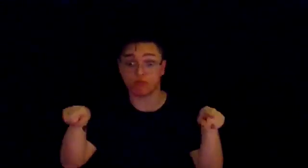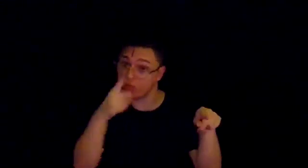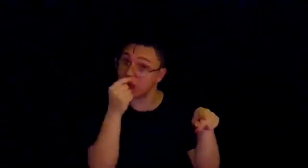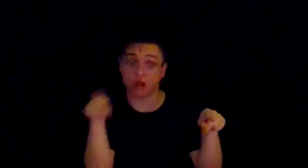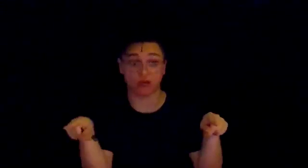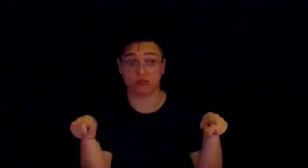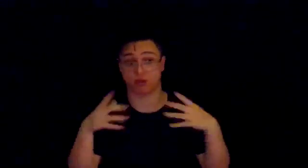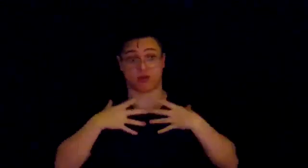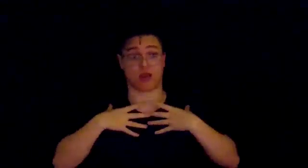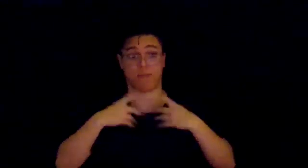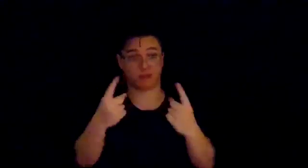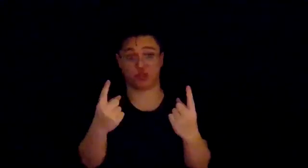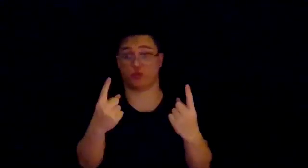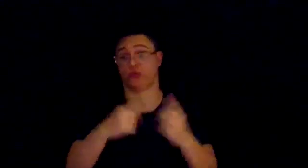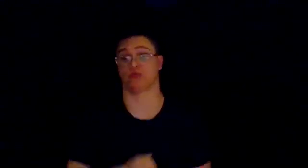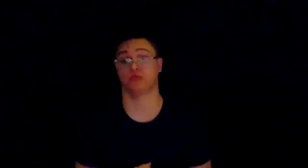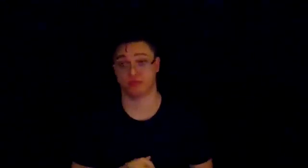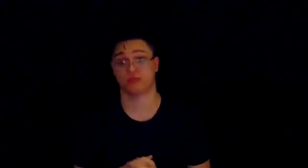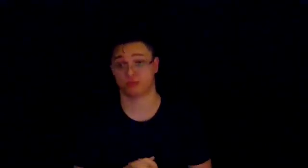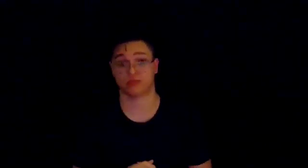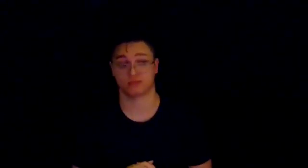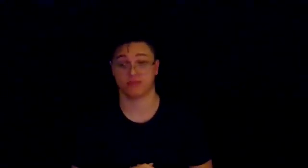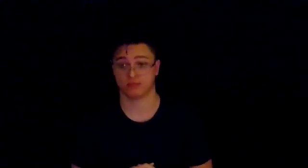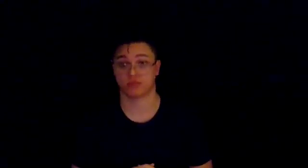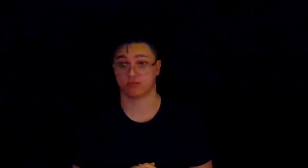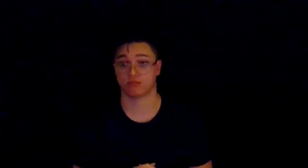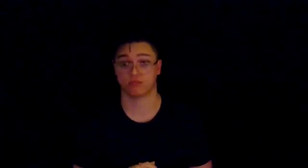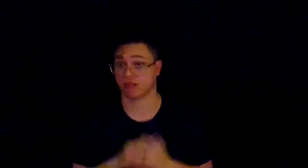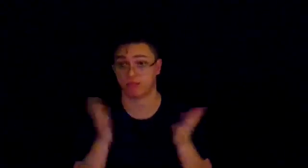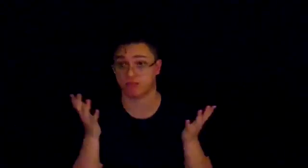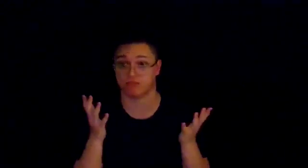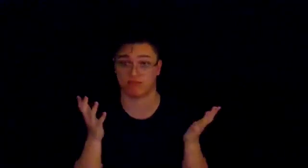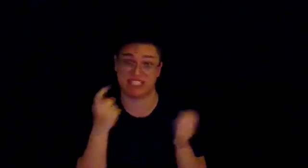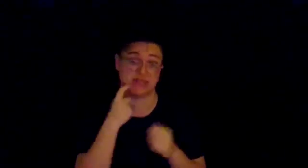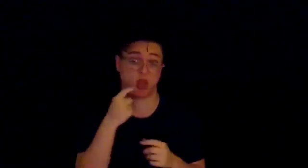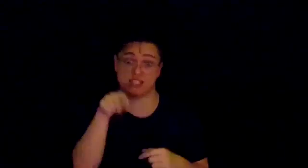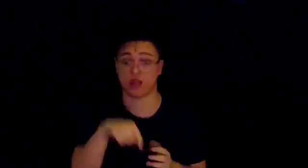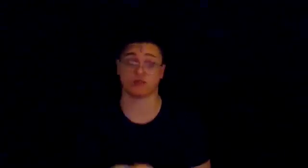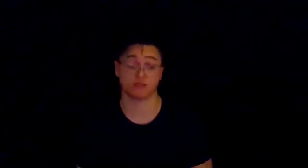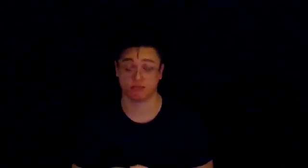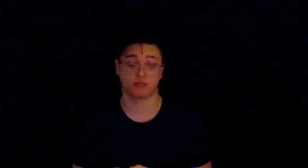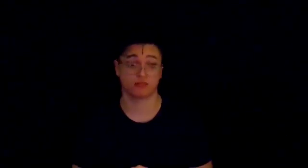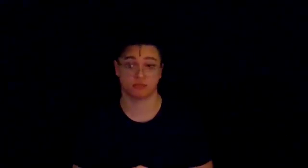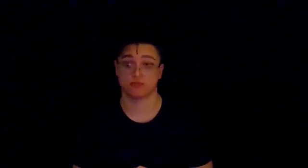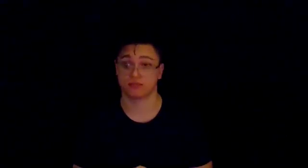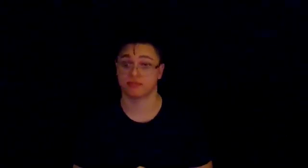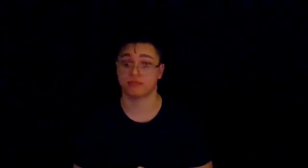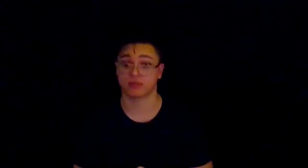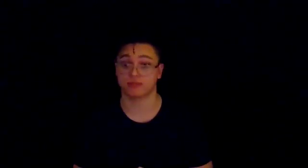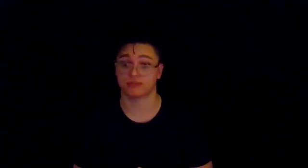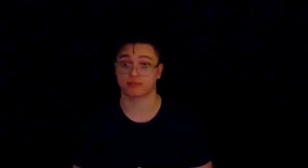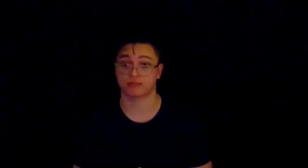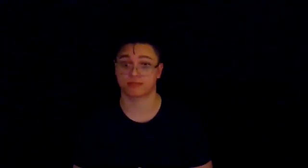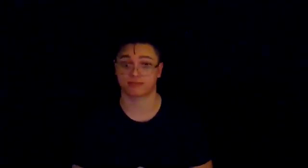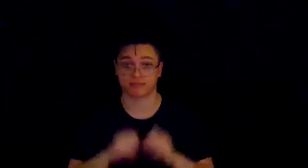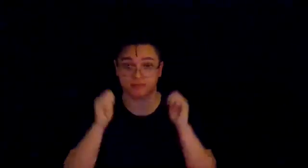different agency for interpreters. Absolutely you can. That's completely up to you. But yeah, it's simple like that. It's